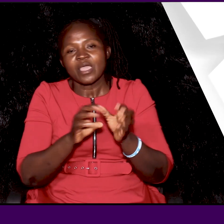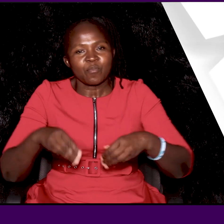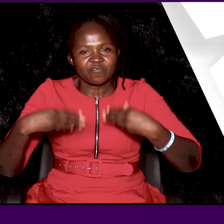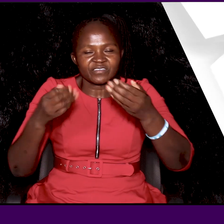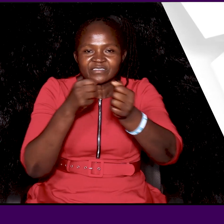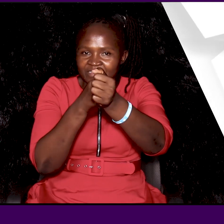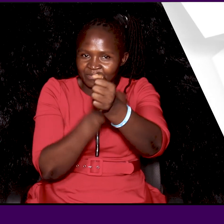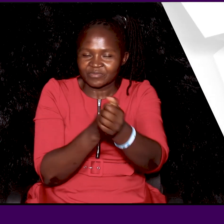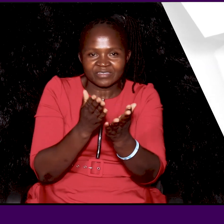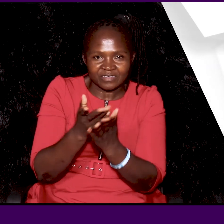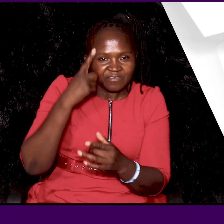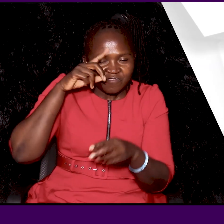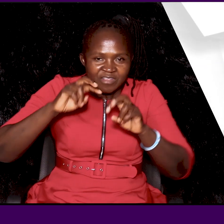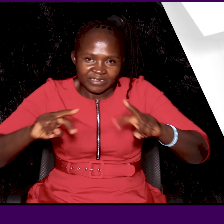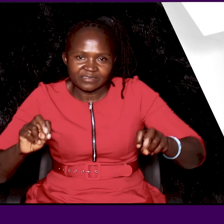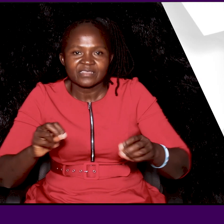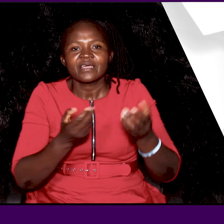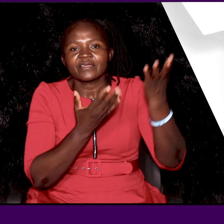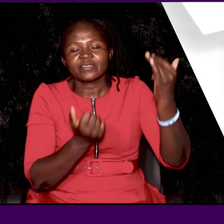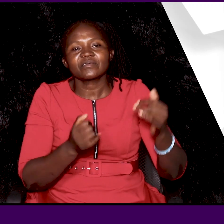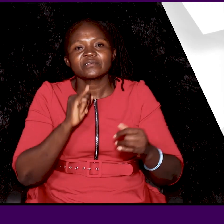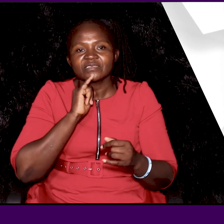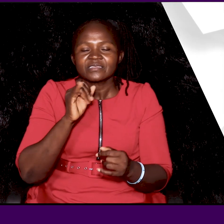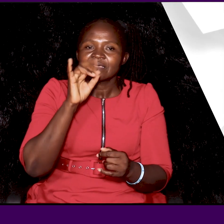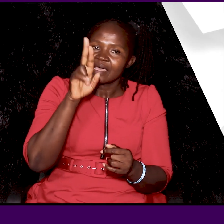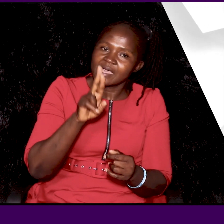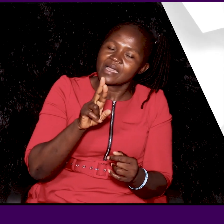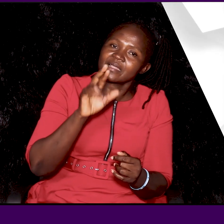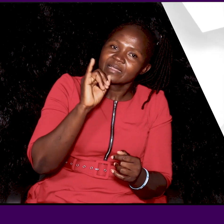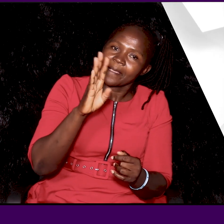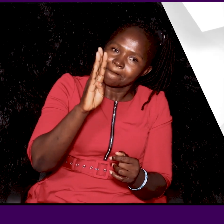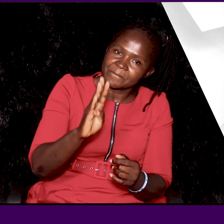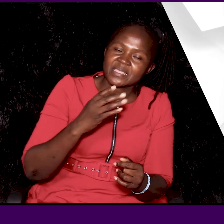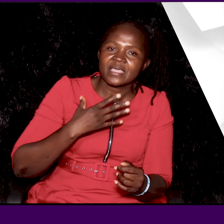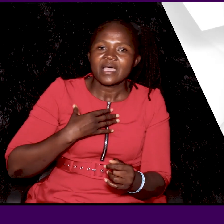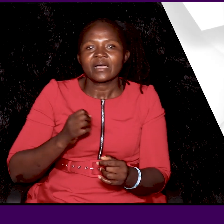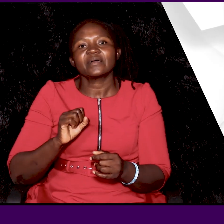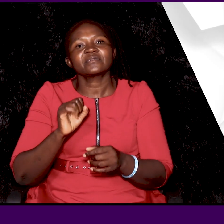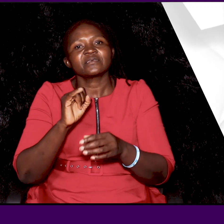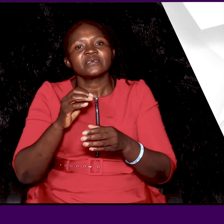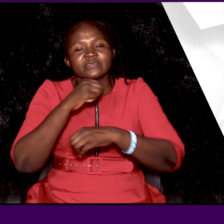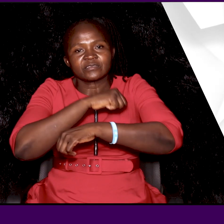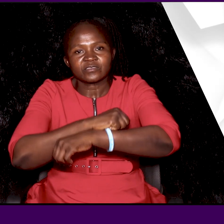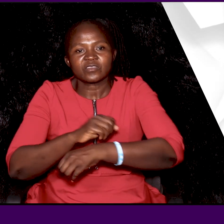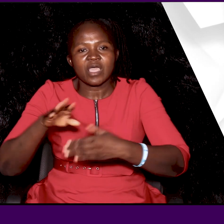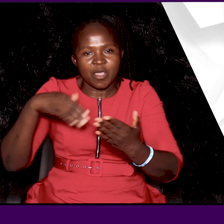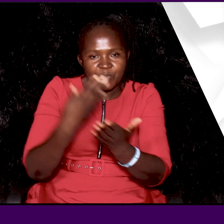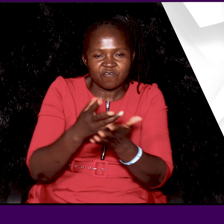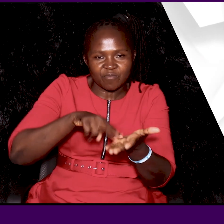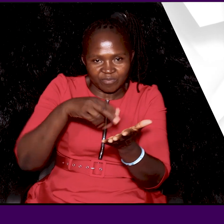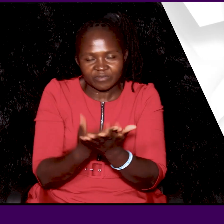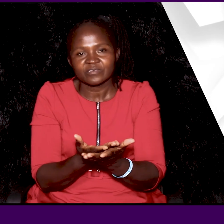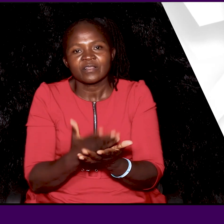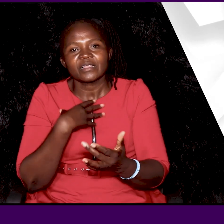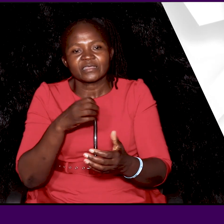support services for research. The requirement is IRB and institutional approved proposal and evidence